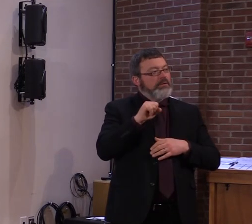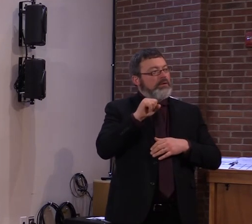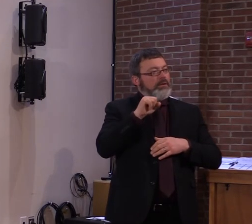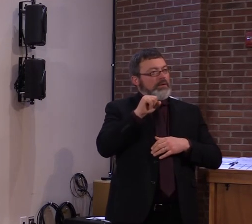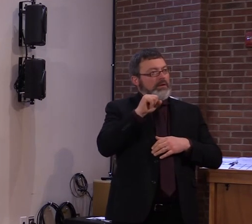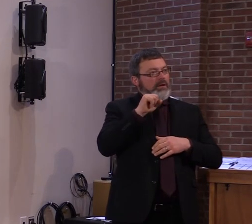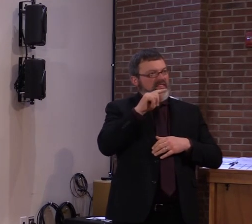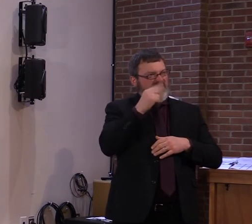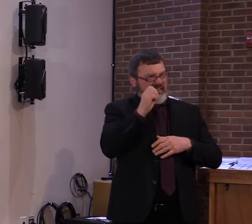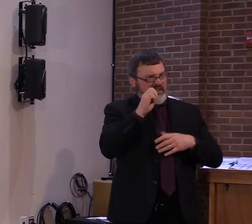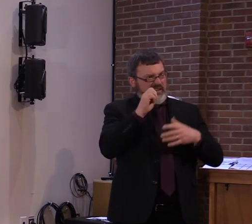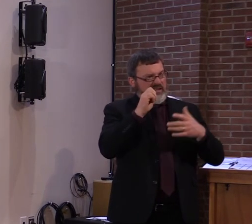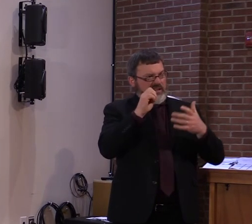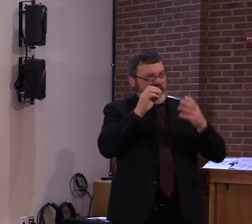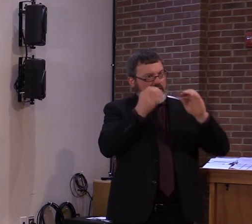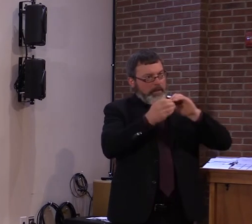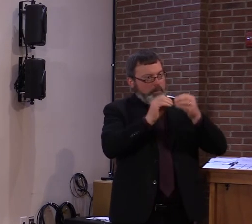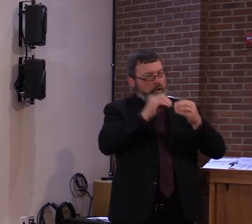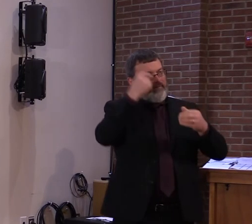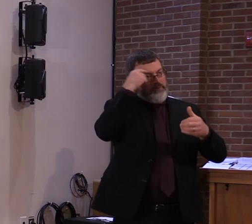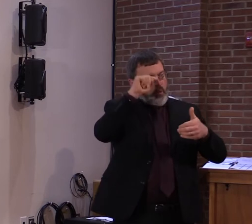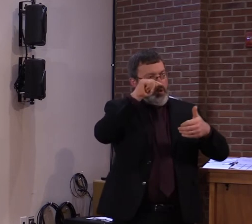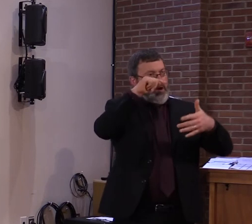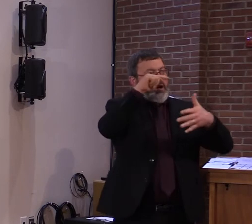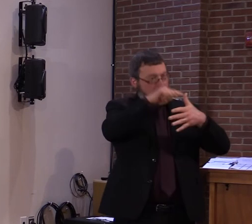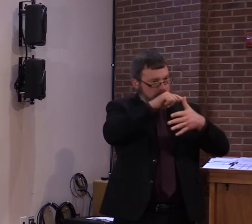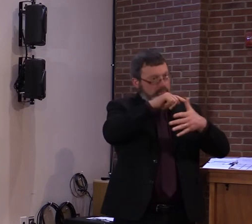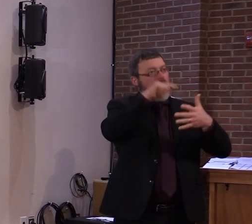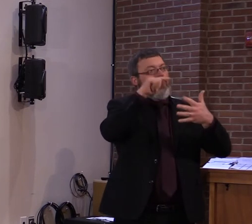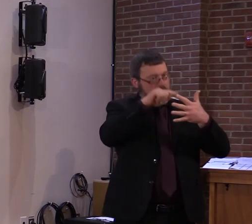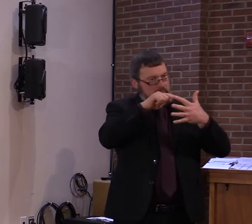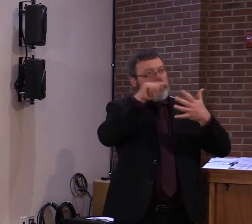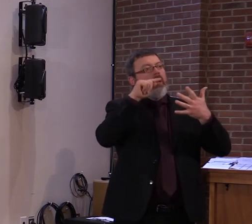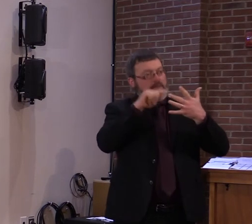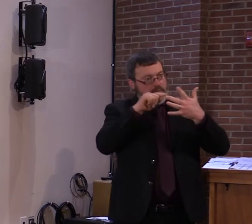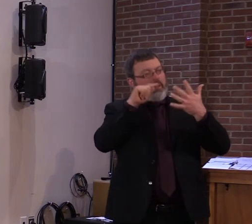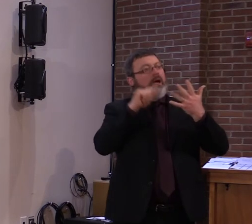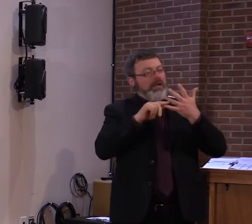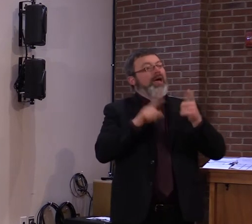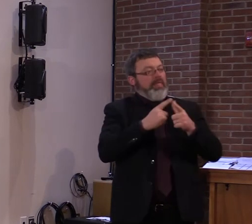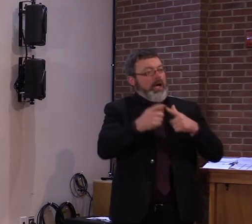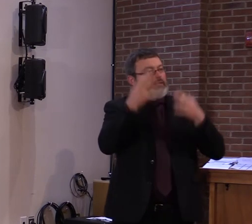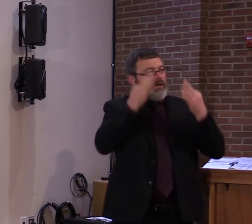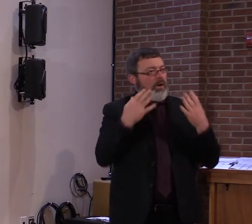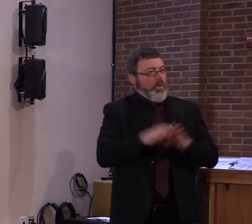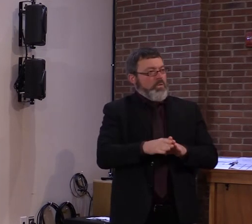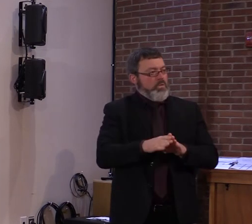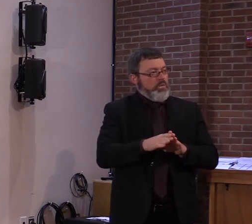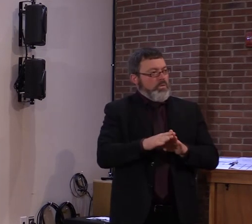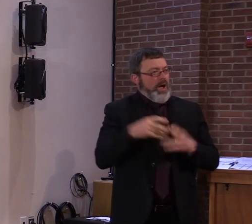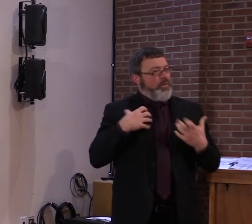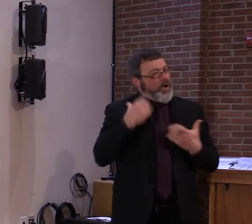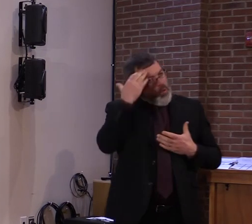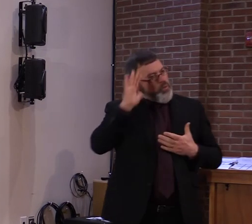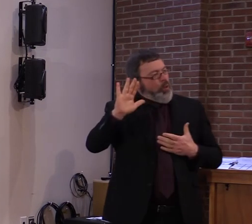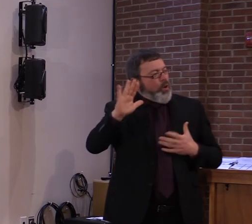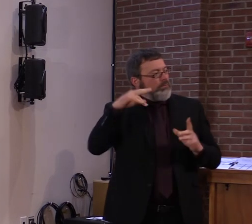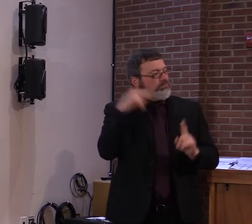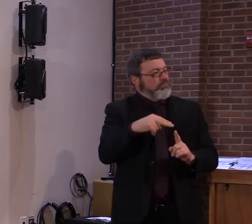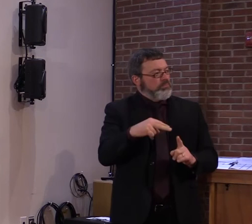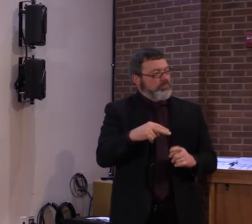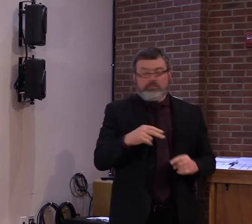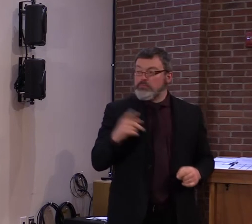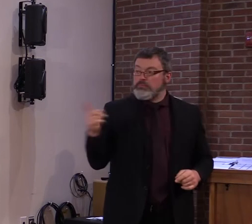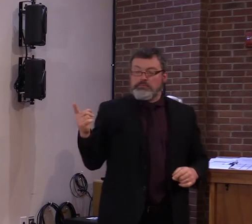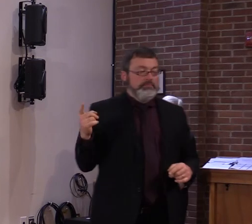Yeah. But Lola, I think I'm not aware. I think Dr. Levine had answered. Maybe you didn't hear that part, but they are